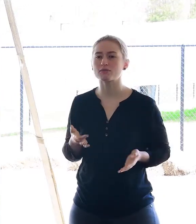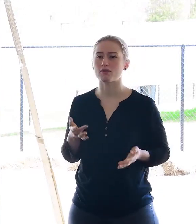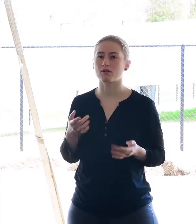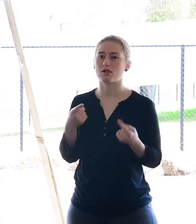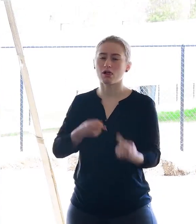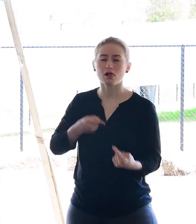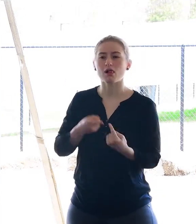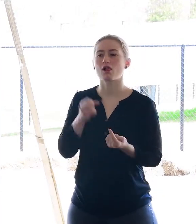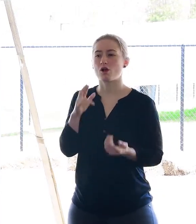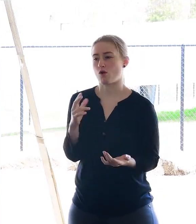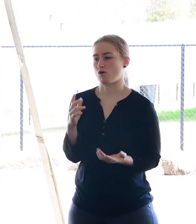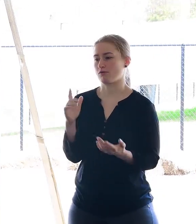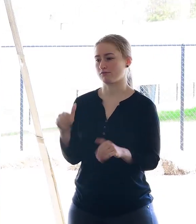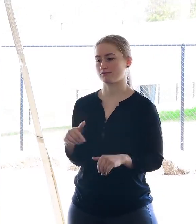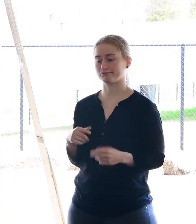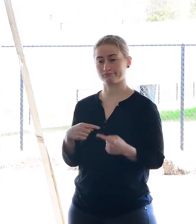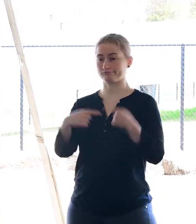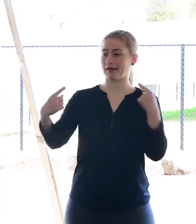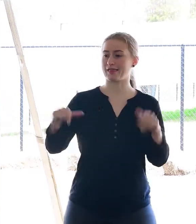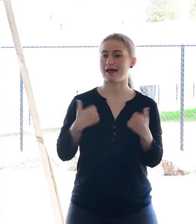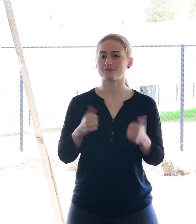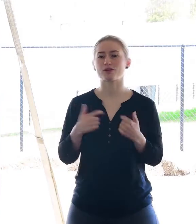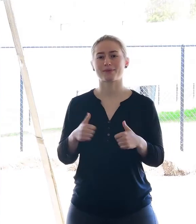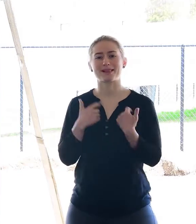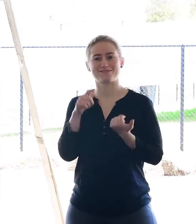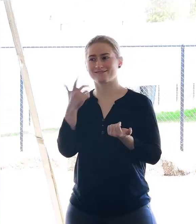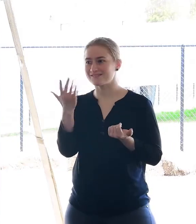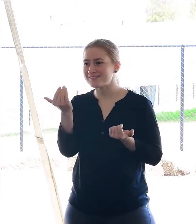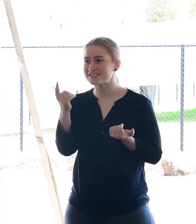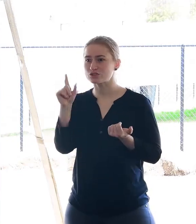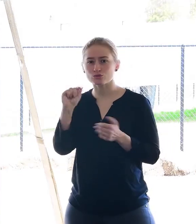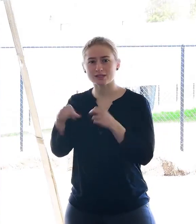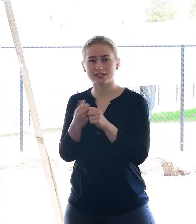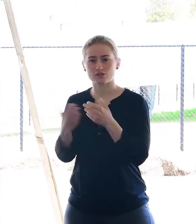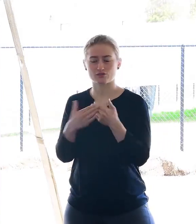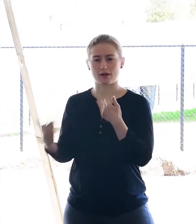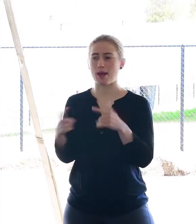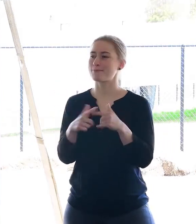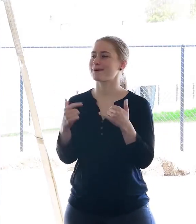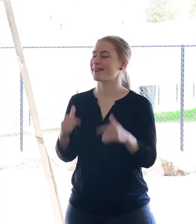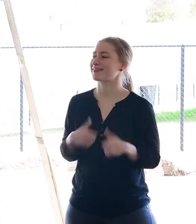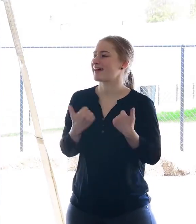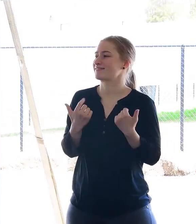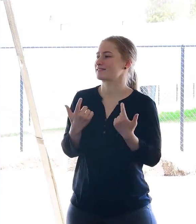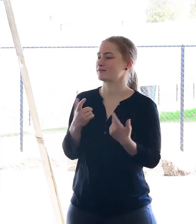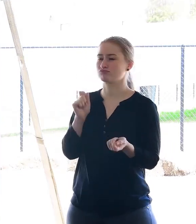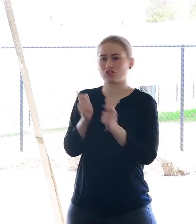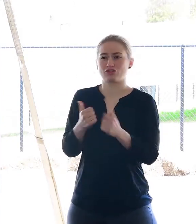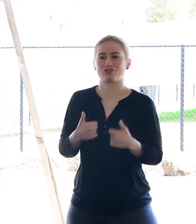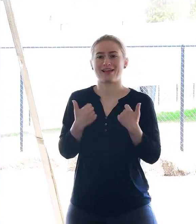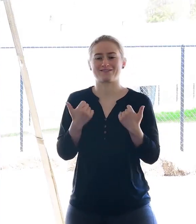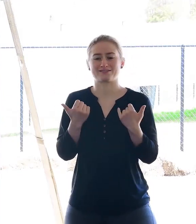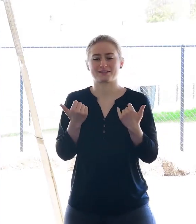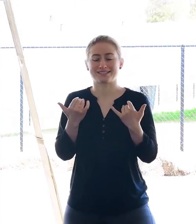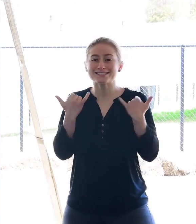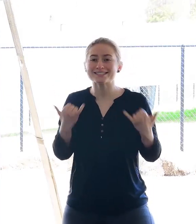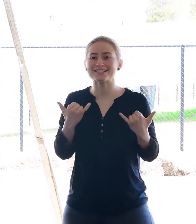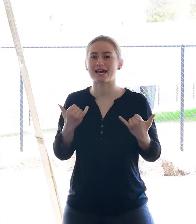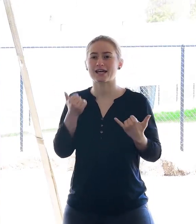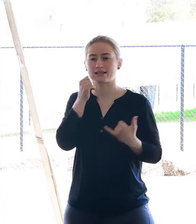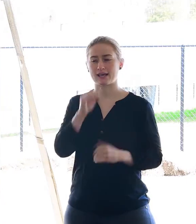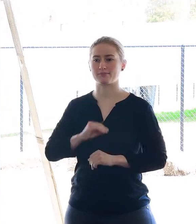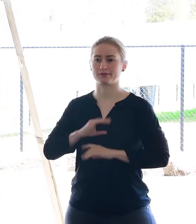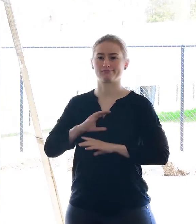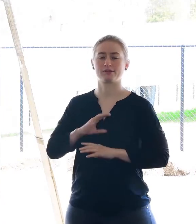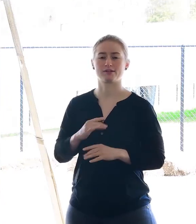be lived 10, 15, 20 years from now, but also right now, today, lives that could be lived in a fulfilling way